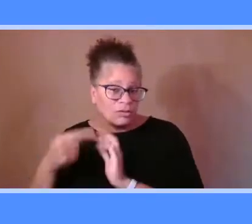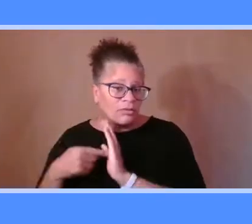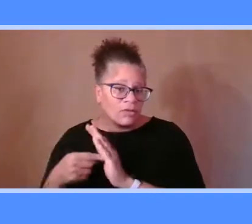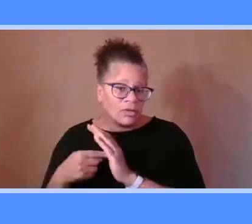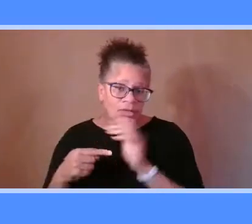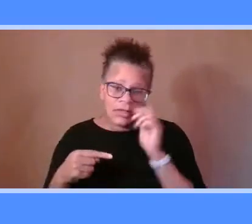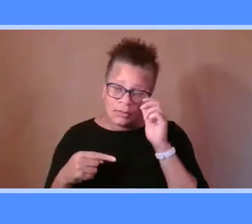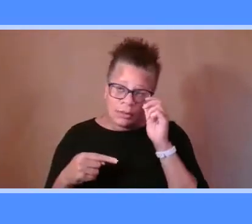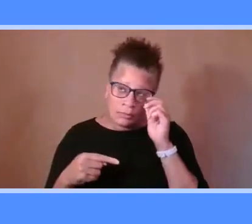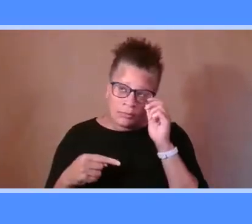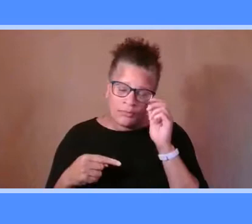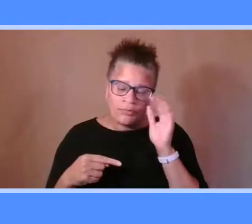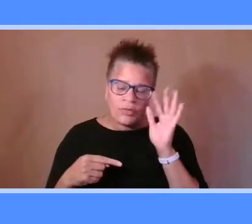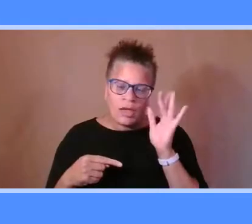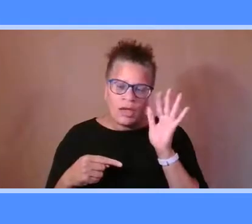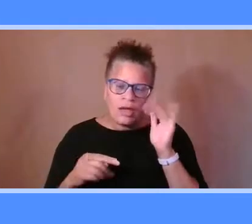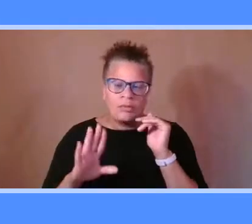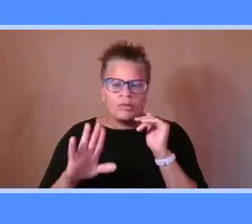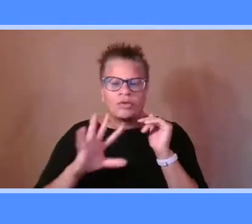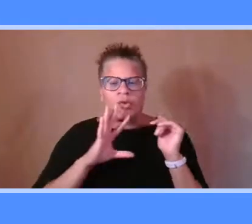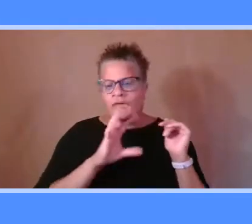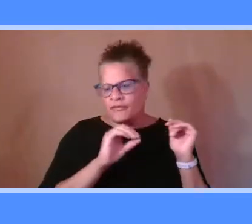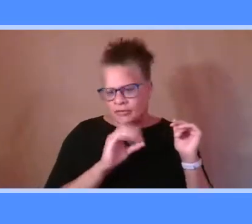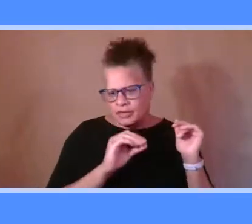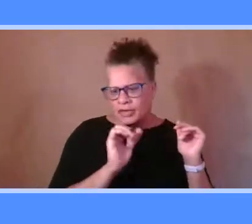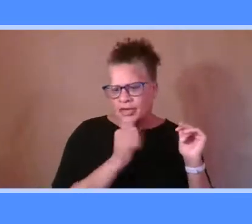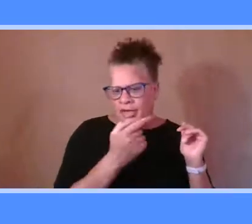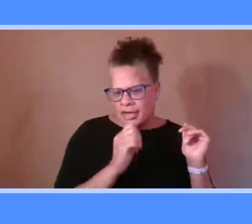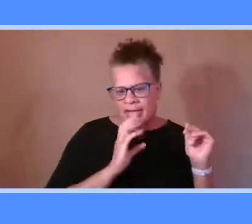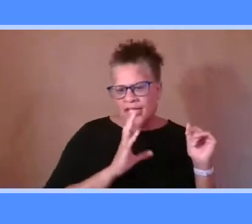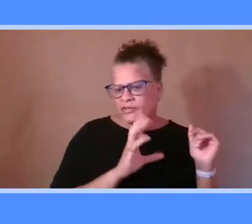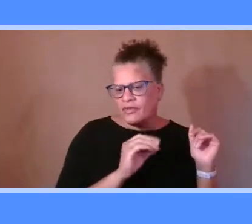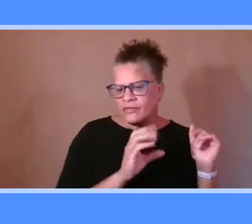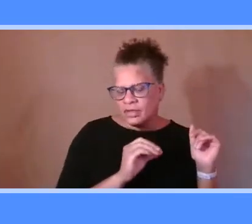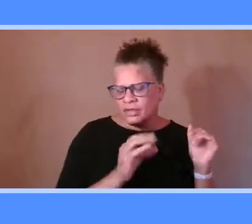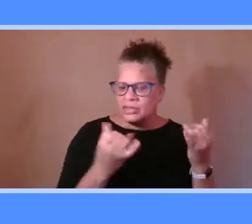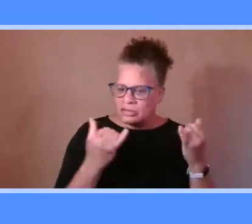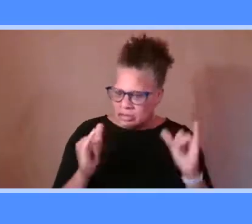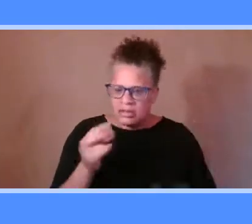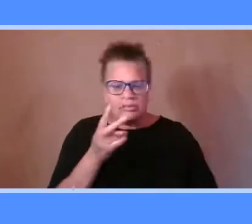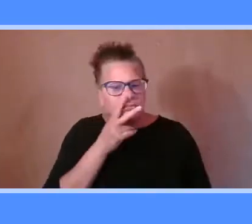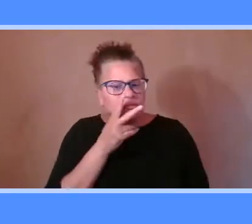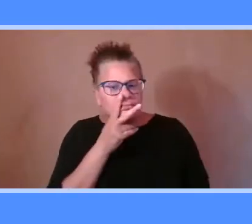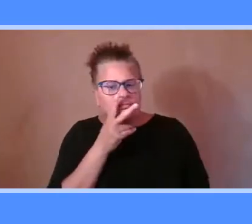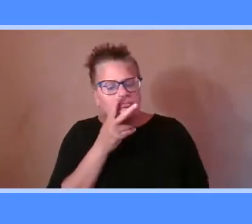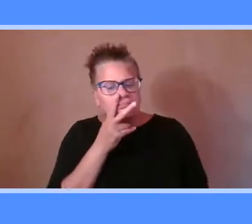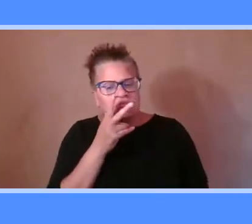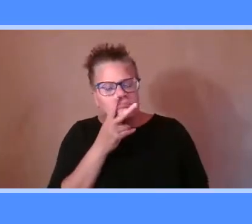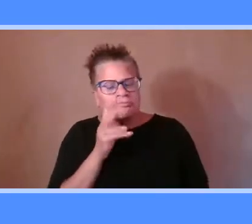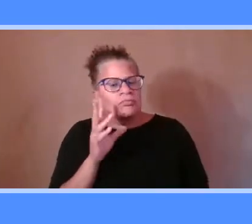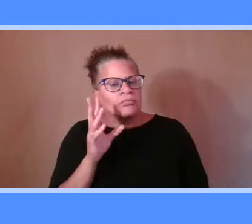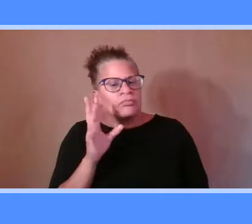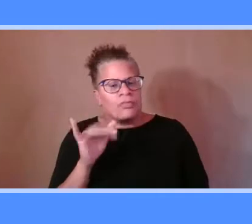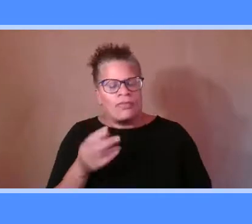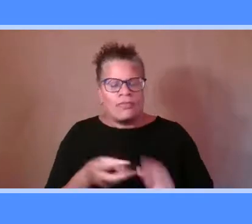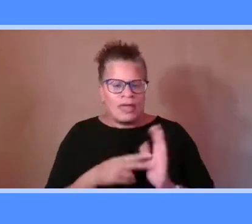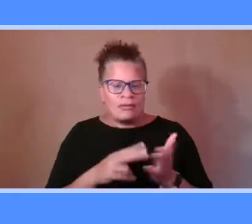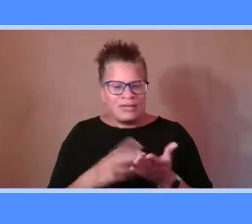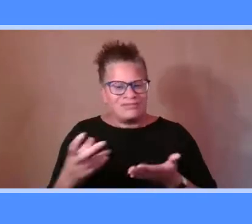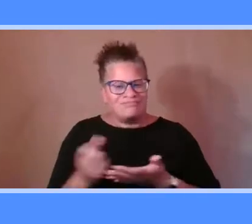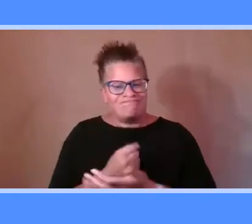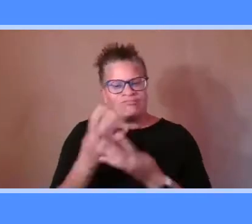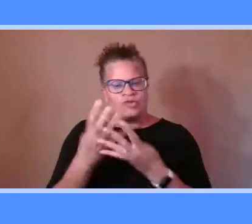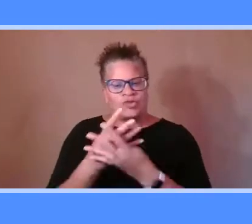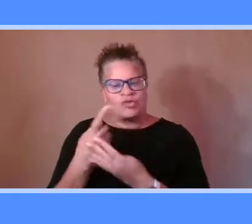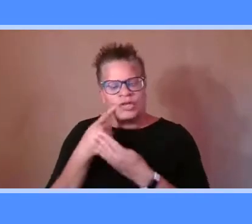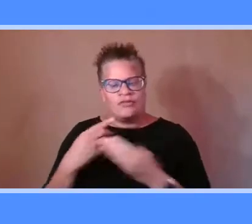you're 50 years old and you're still smoking, then that buys you a screening test